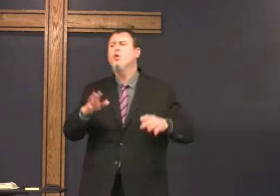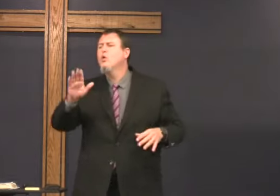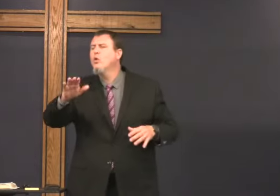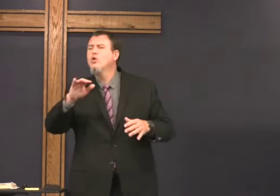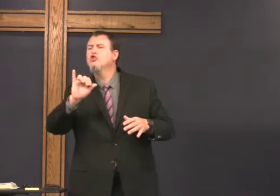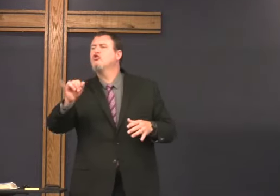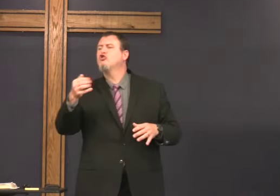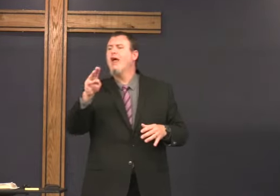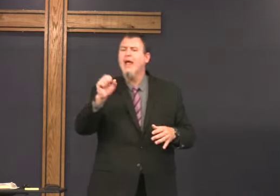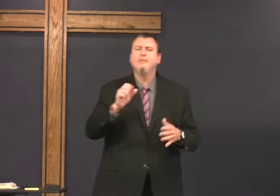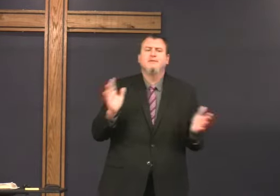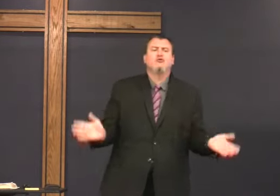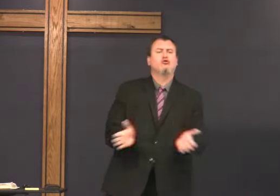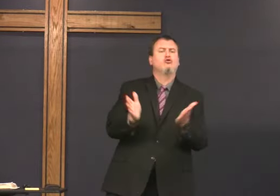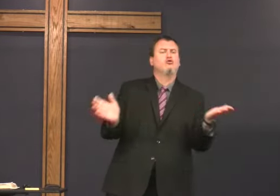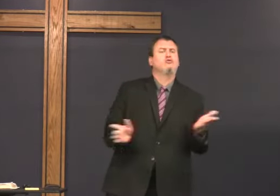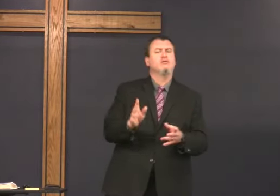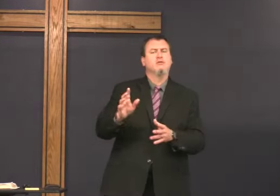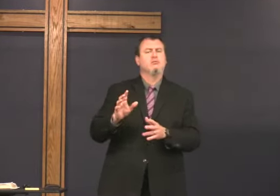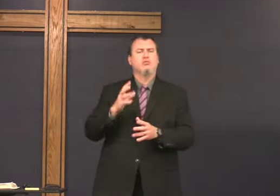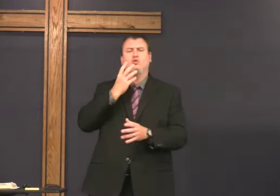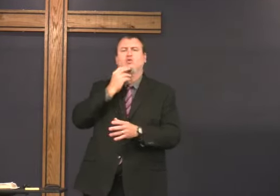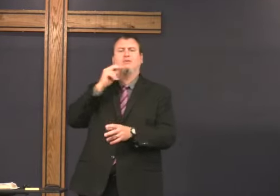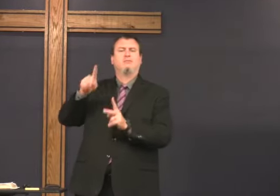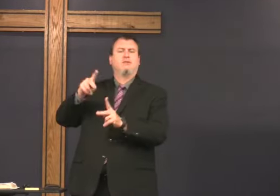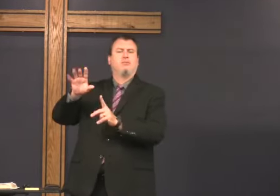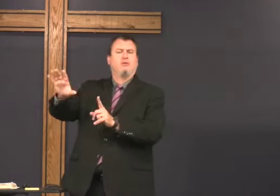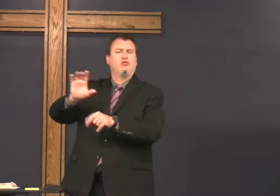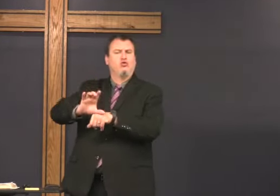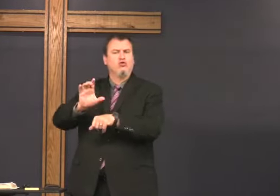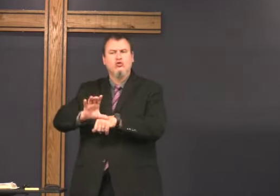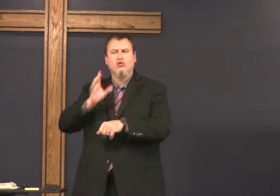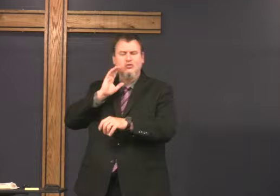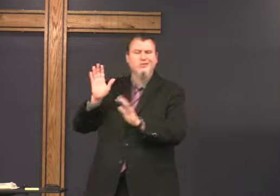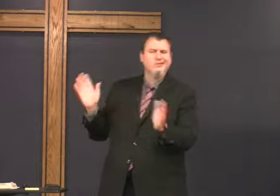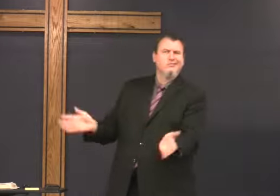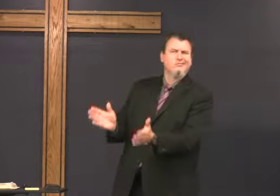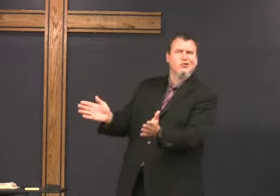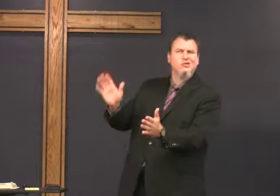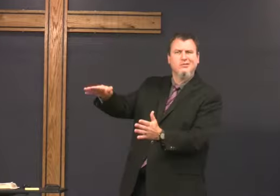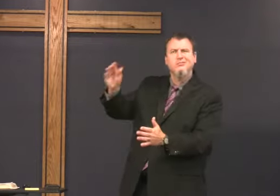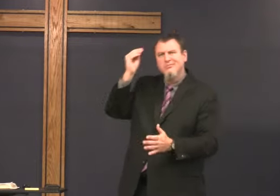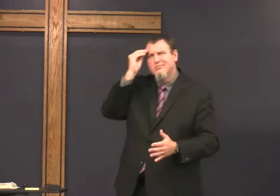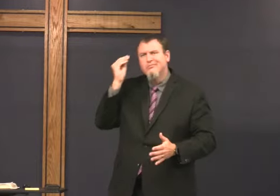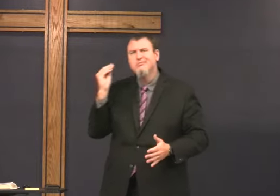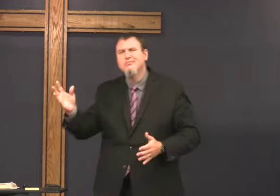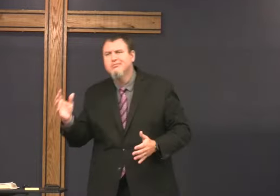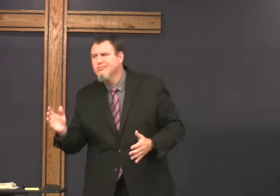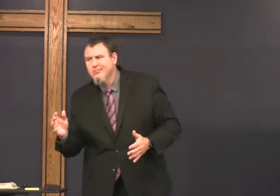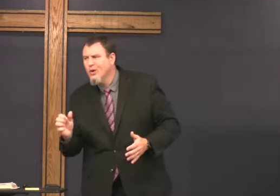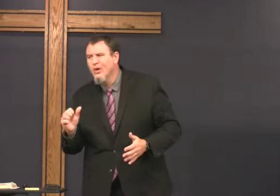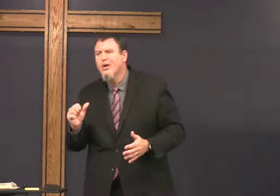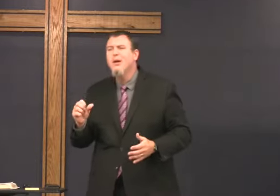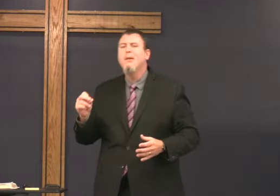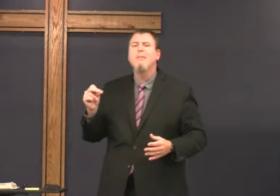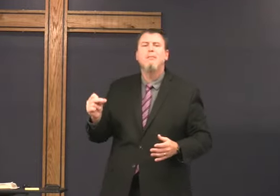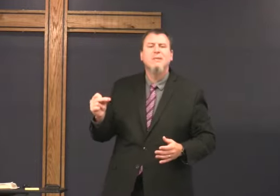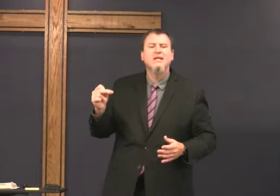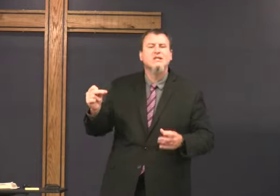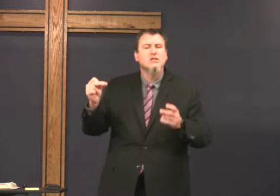That's verse 19. And James is encouraging the people of the church in this